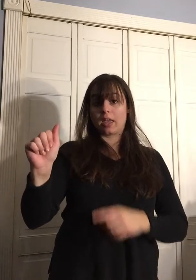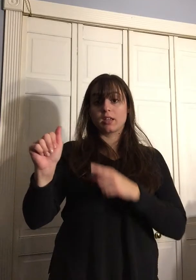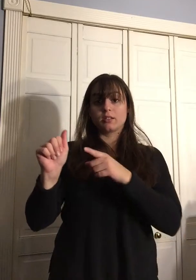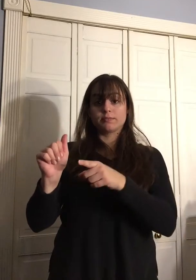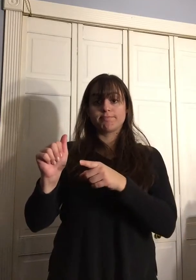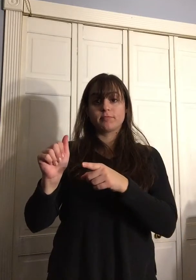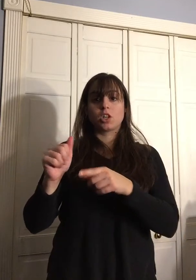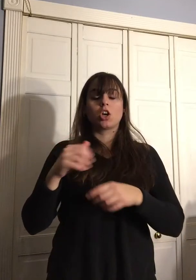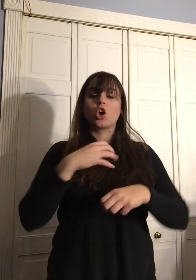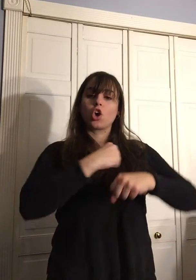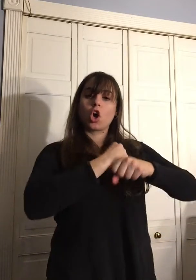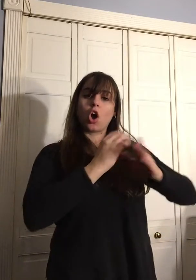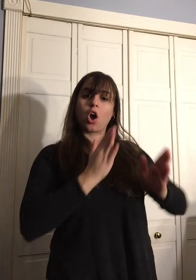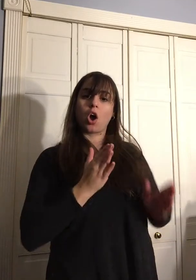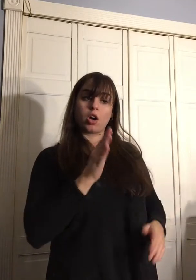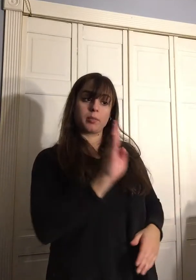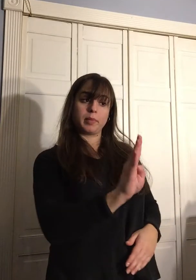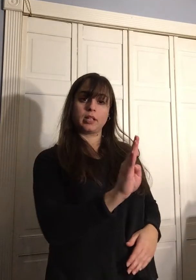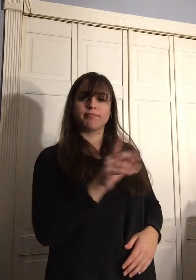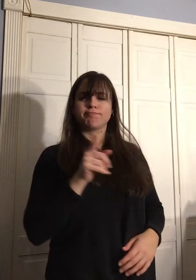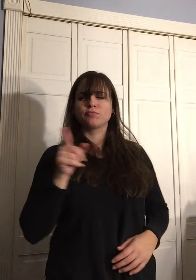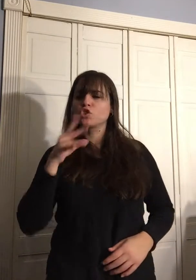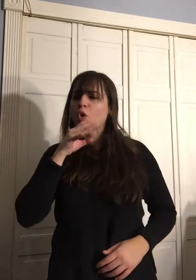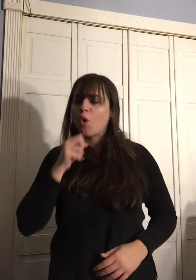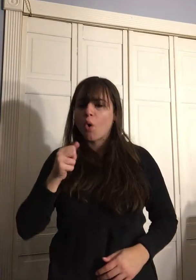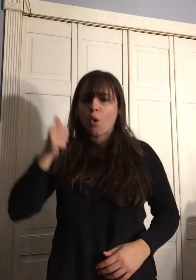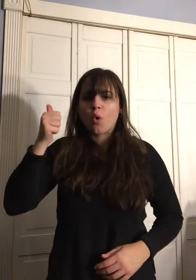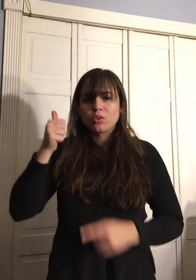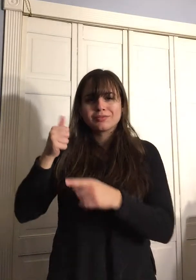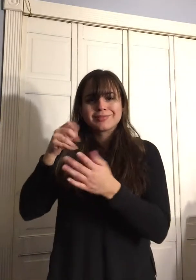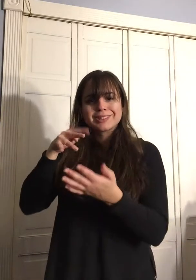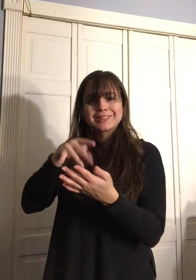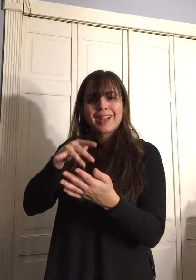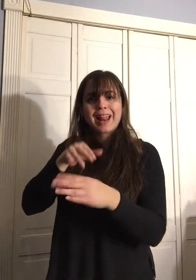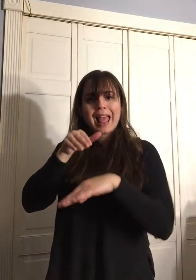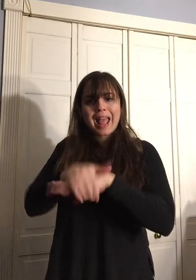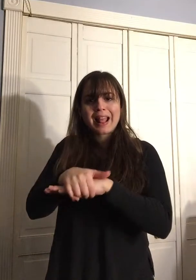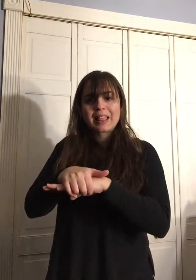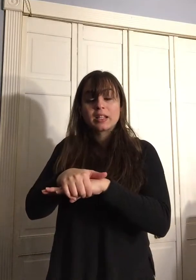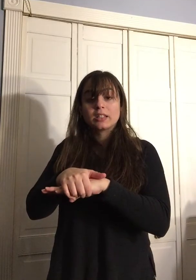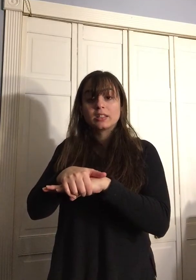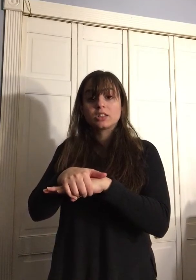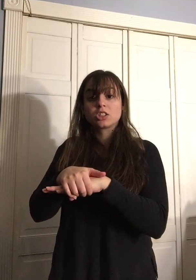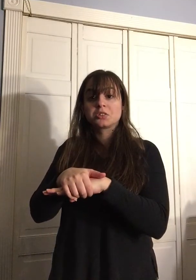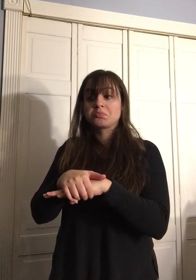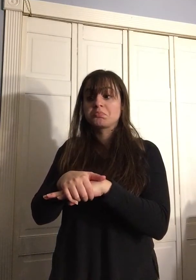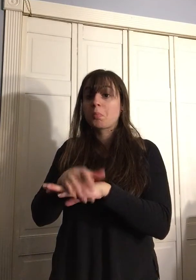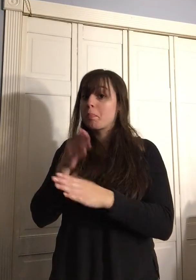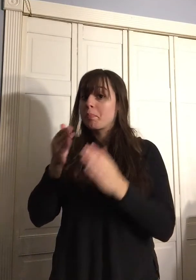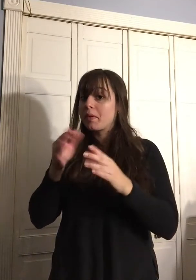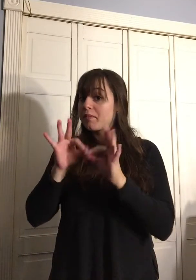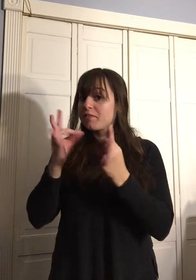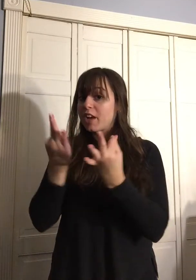nothing else to do, so I paid attention to these 2 female guards and listening on what they were talking about. Guard